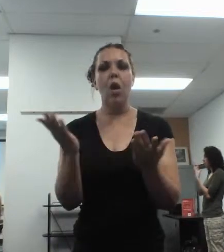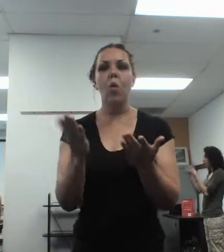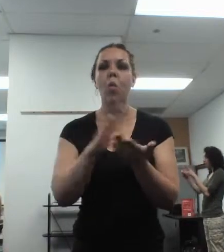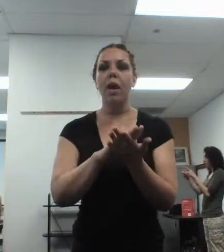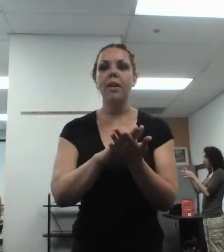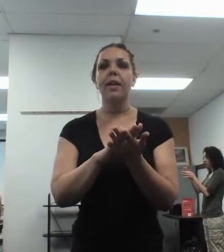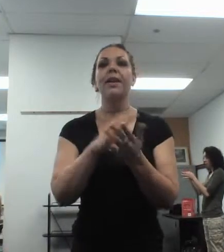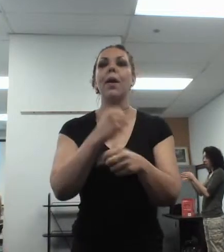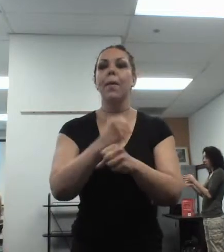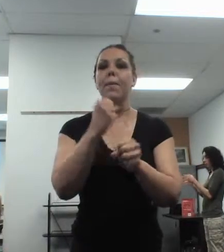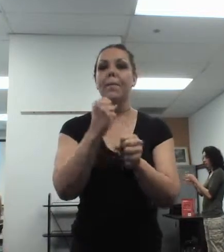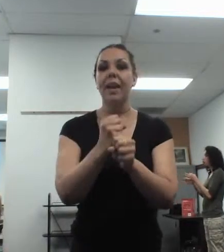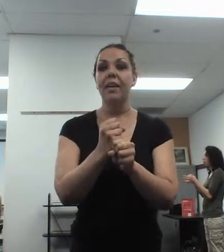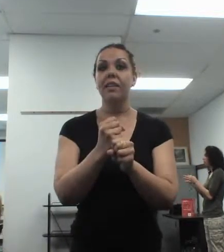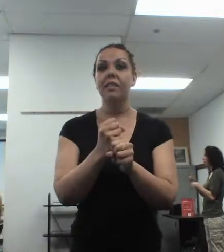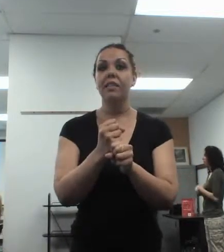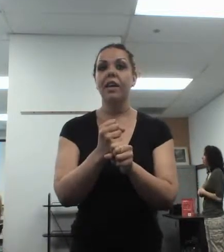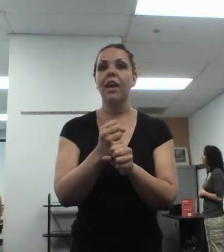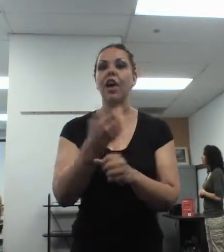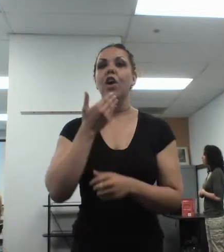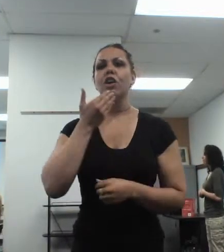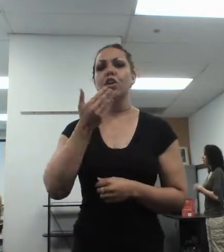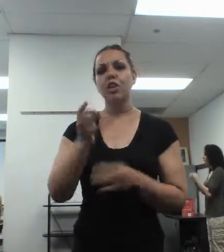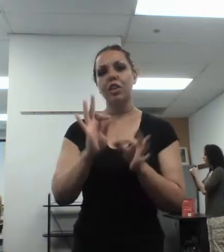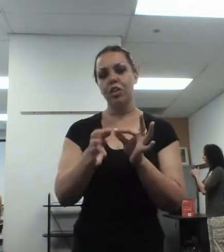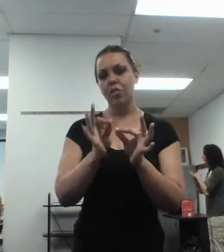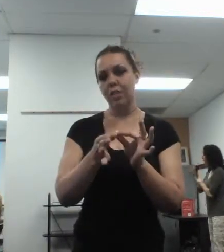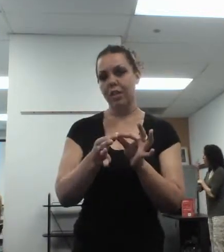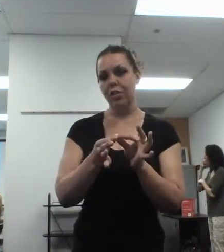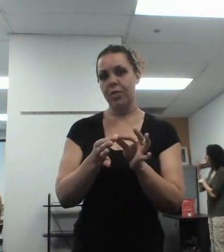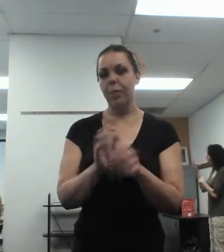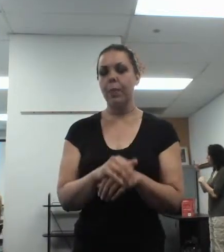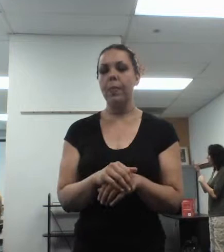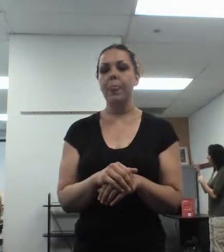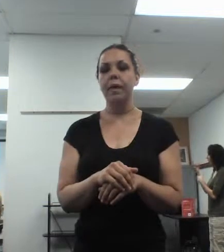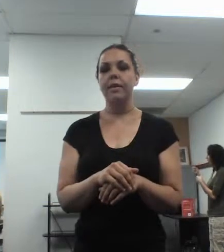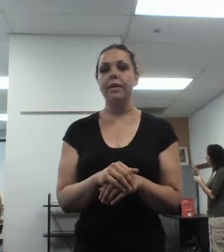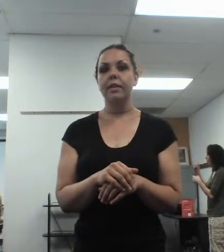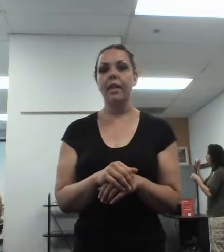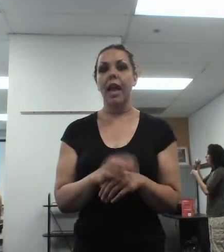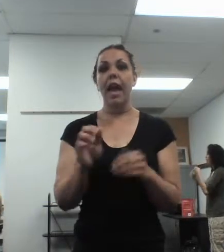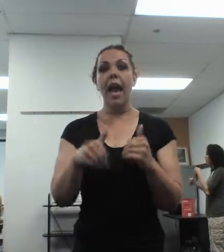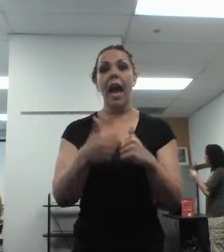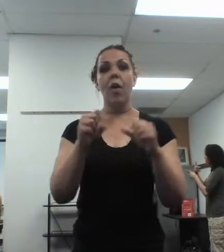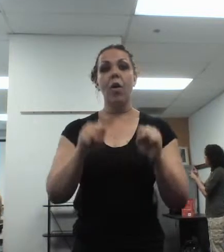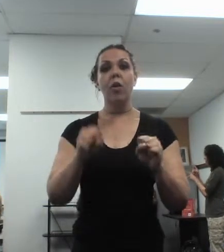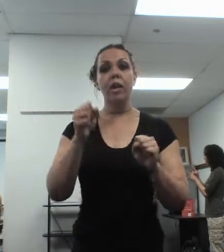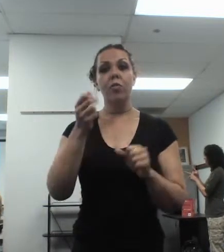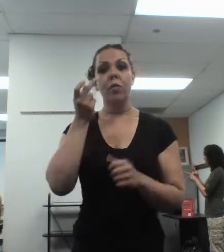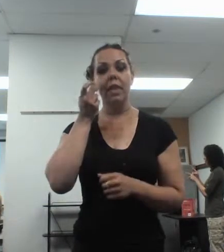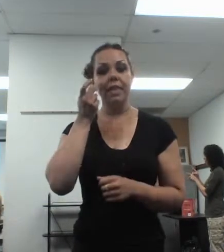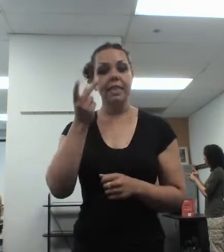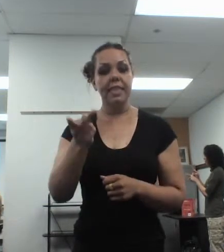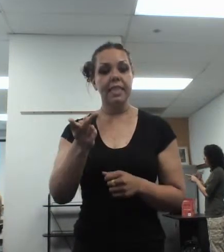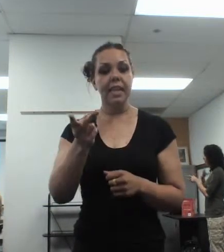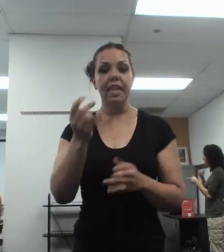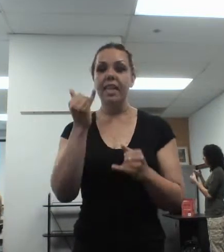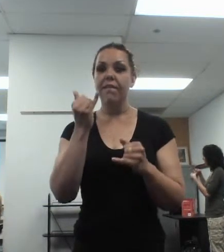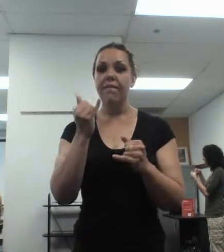How can we look at the product, the final product, and analyze it to see if